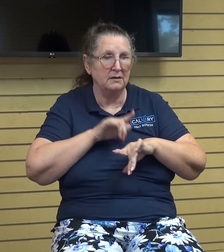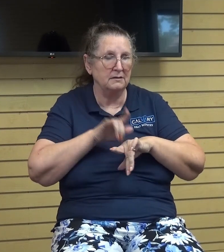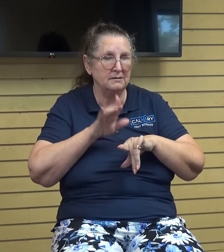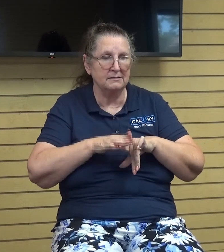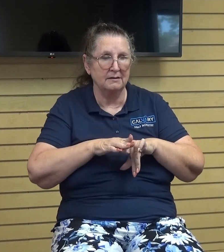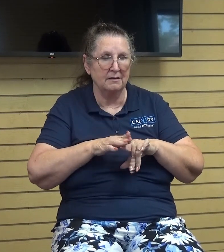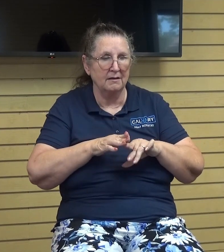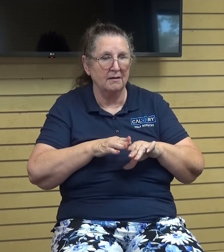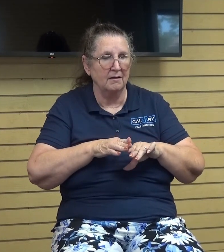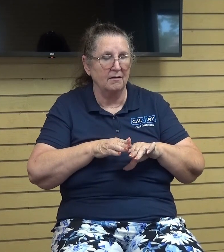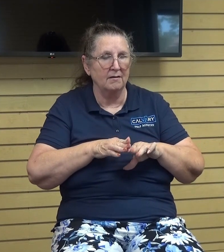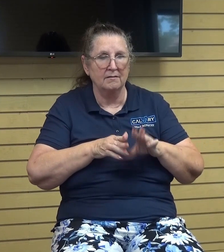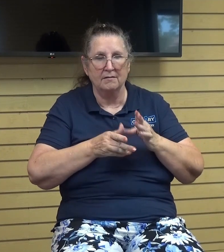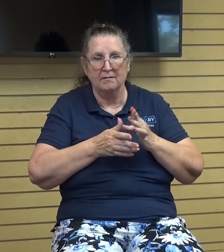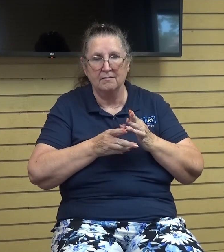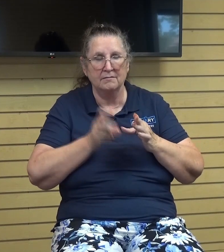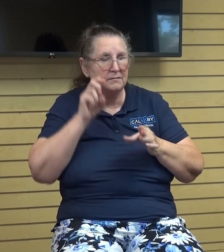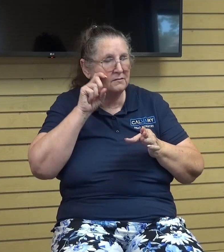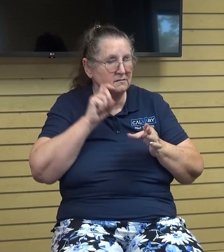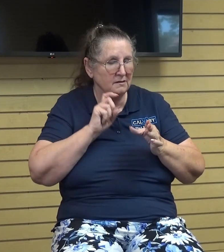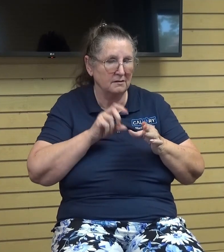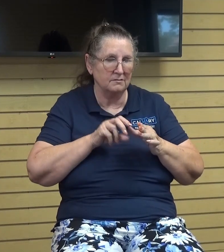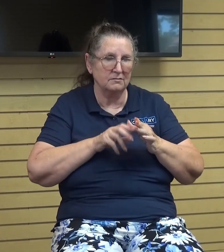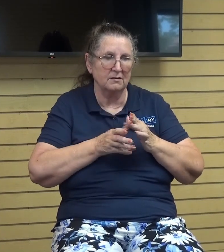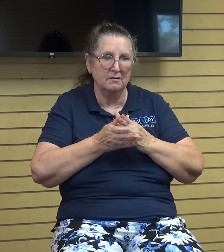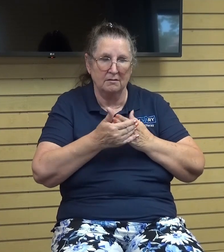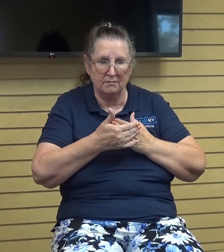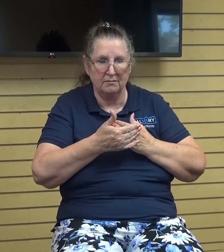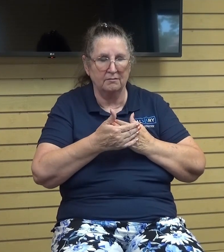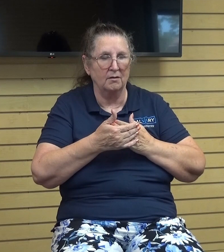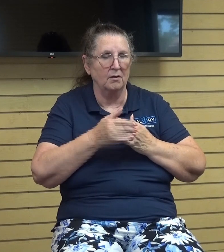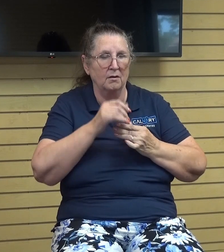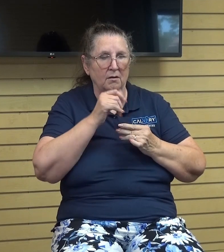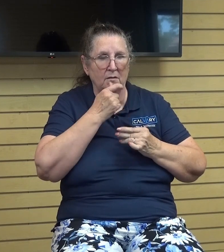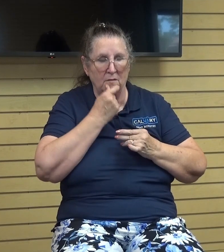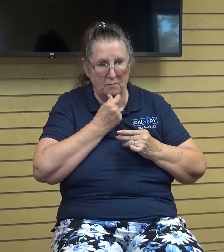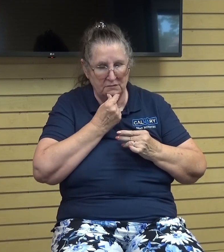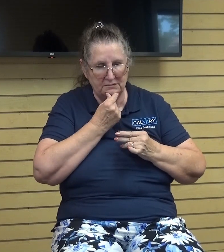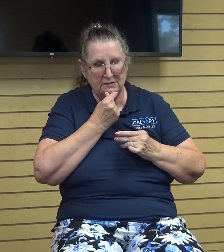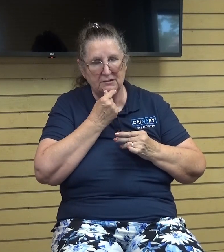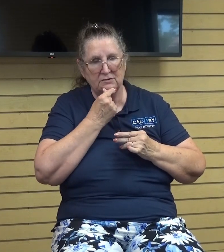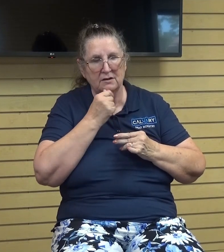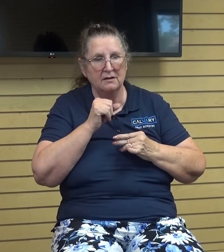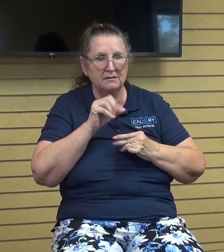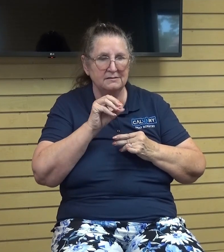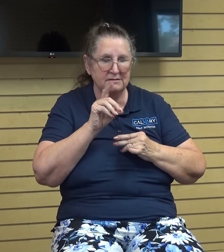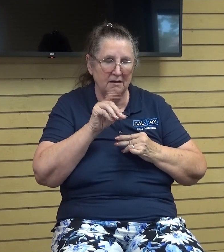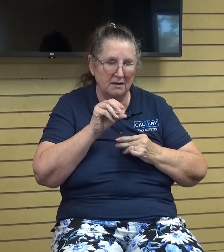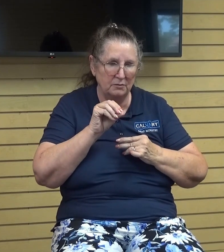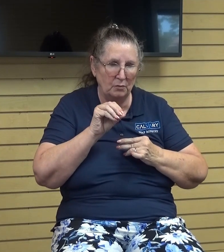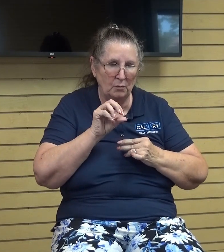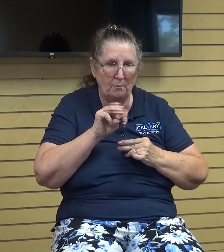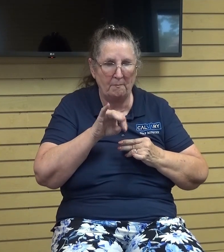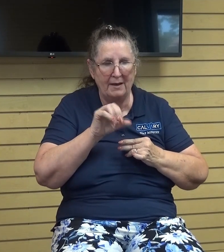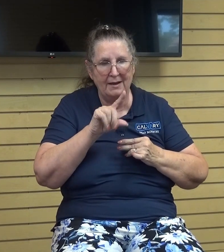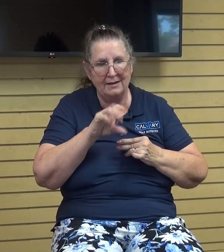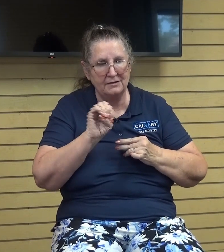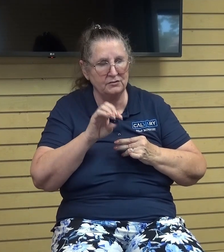nor idolaters, nor adulterers, nor homosexuals, nor sodomites, nor thieves, nor covetous, nor drunkards, nor revilers,